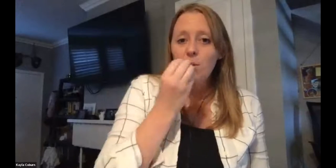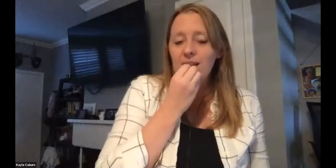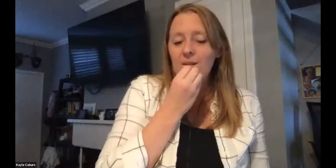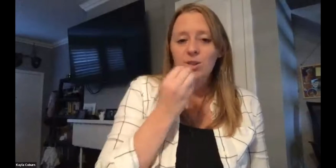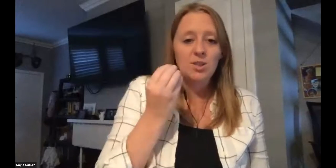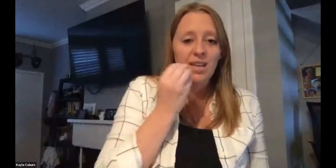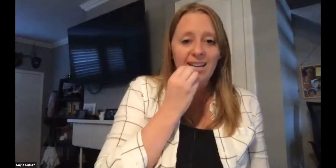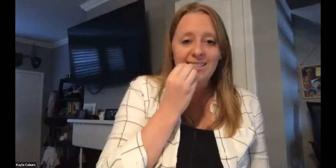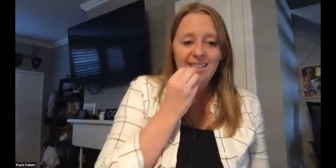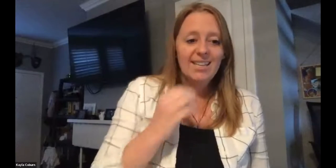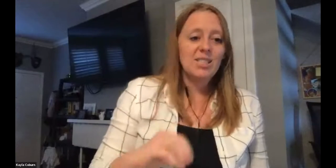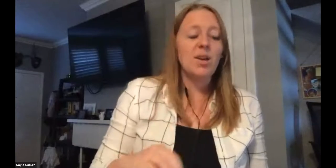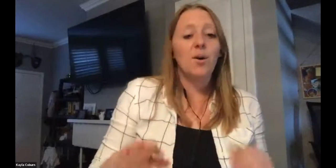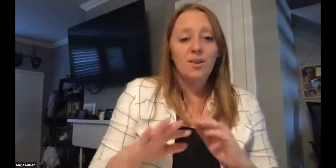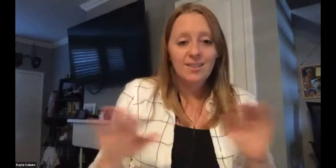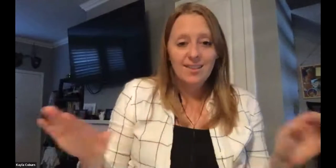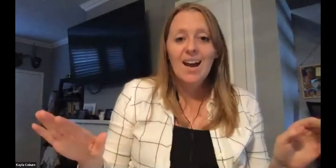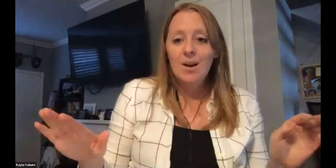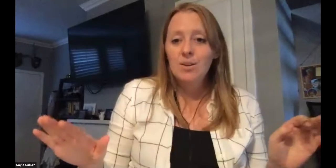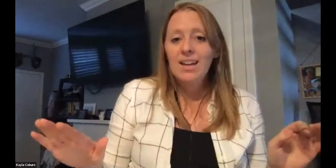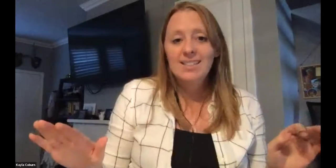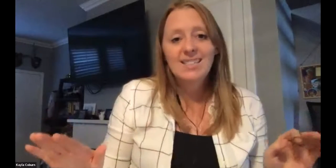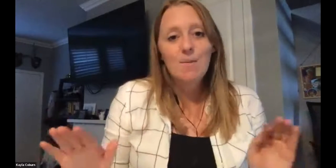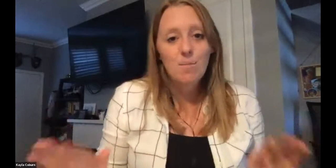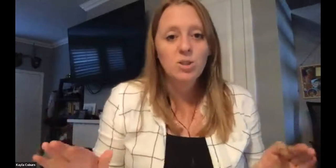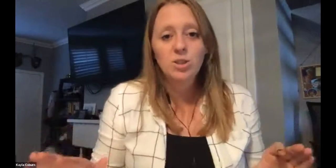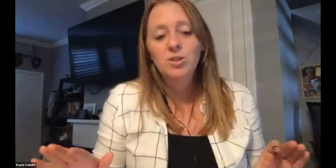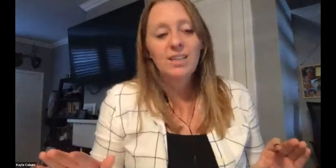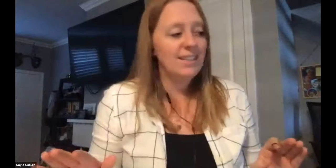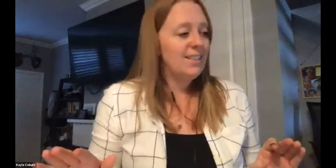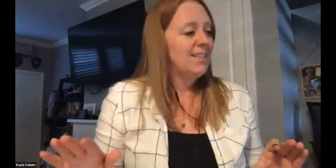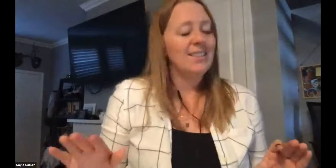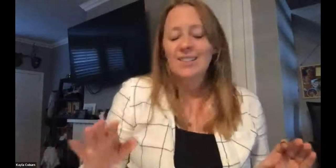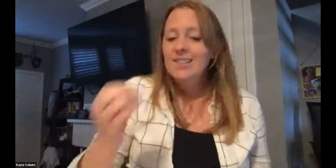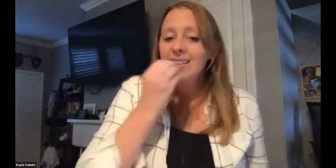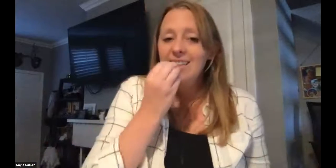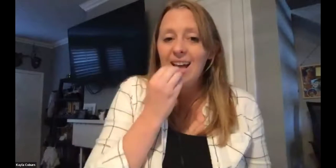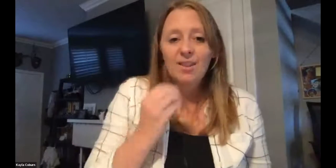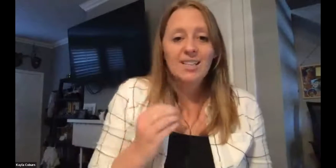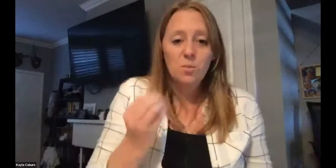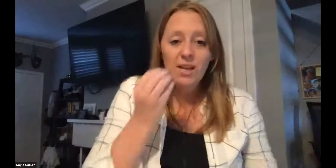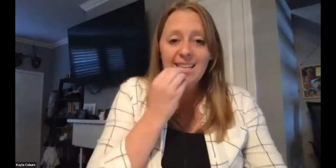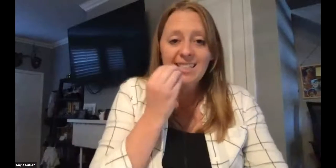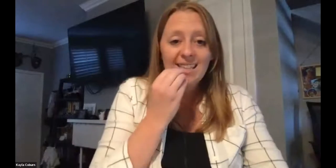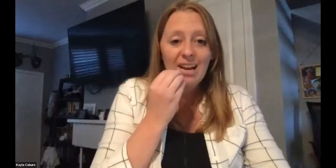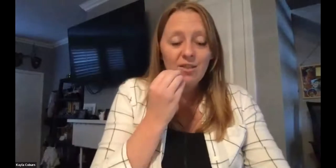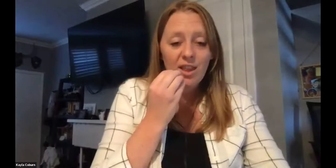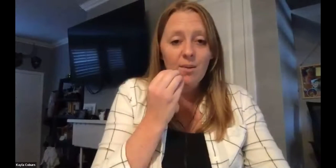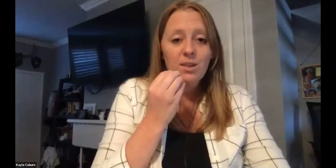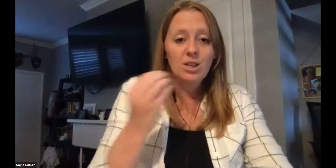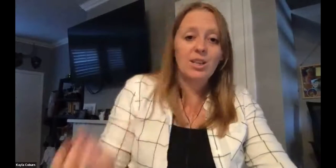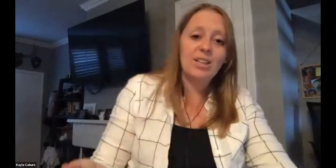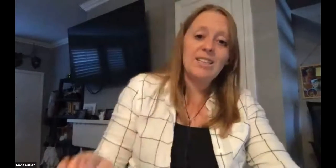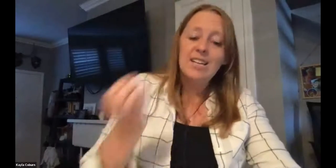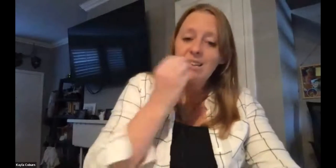some point will do this. So I would like to say most children, that's a pretty easy sign for